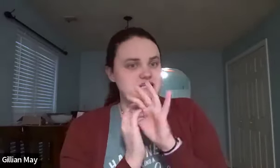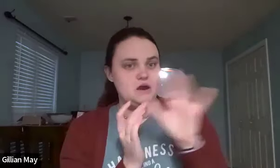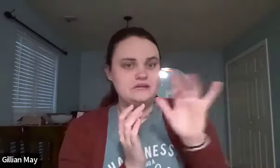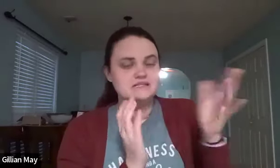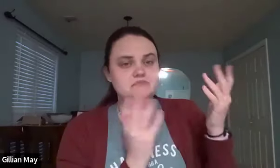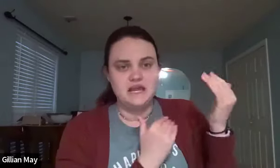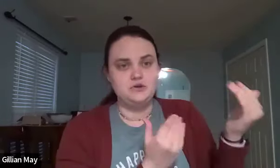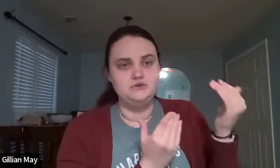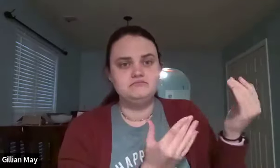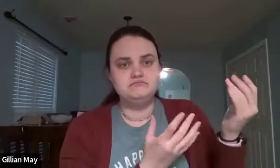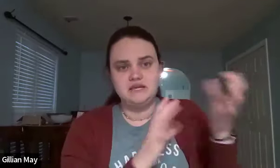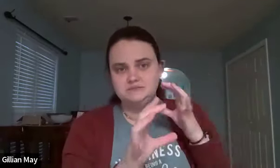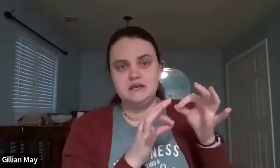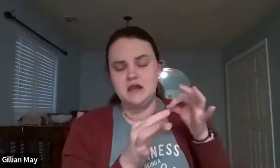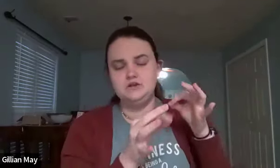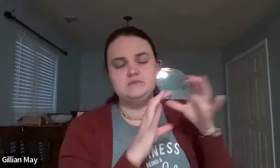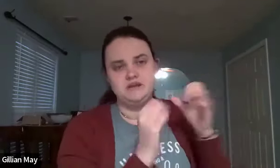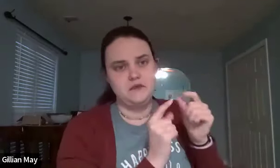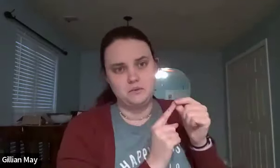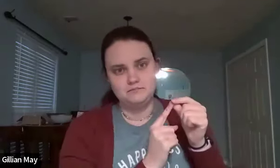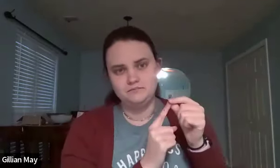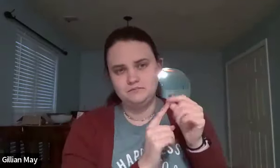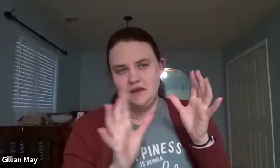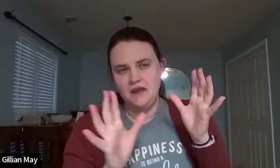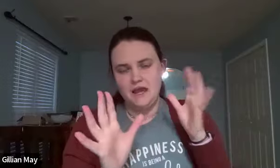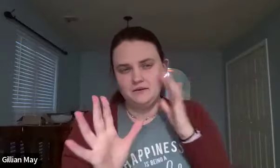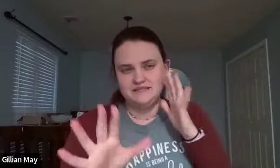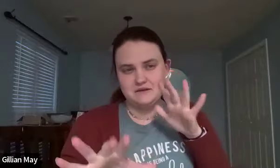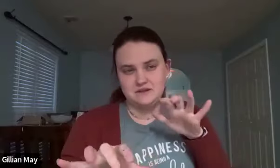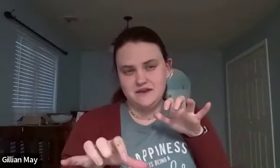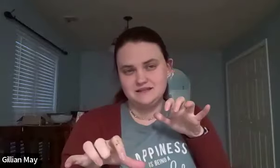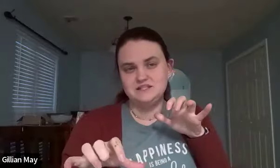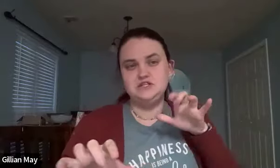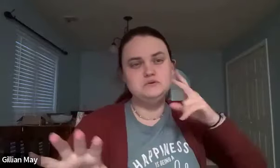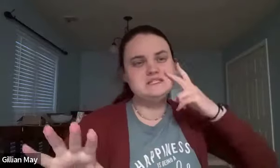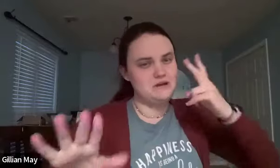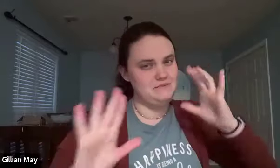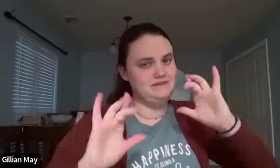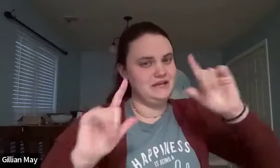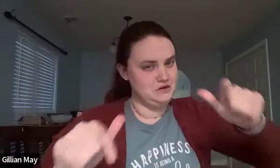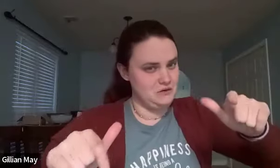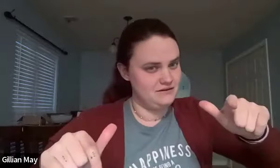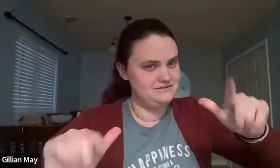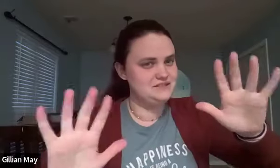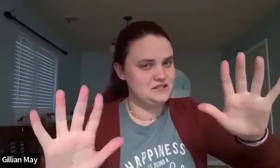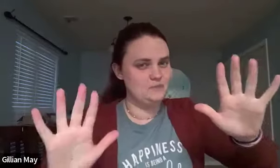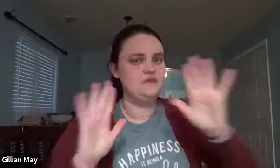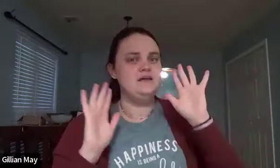how it is, like how you communicate that word. I know I said that really fast. You will see what I mean later on. So let's